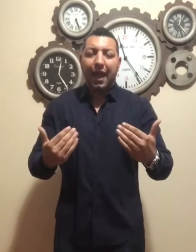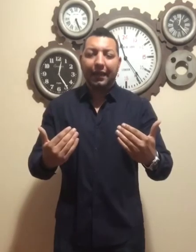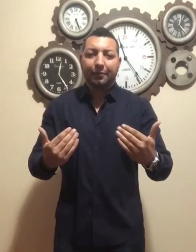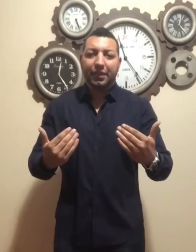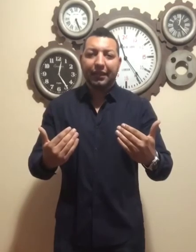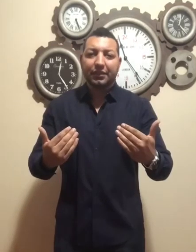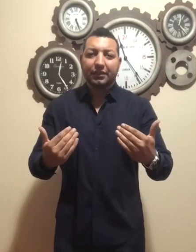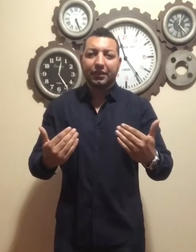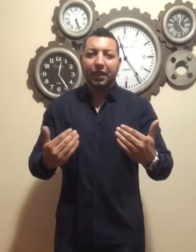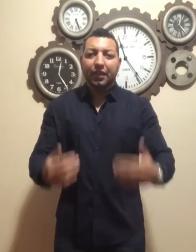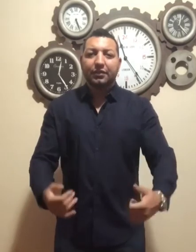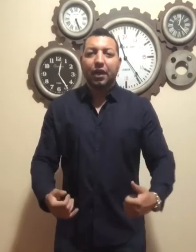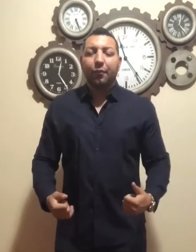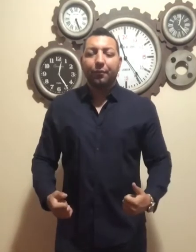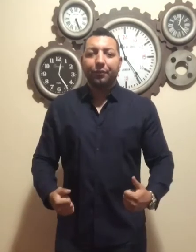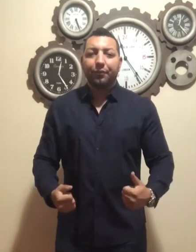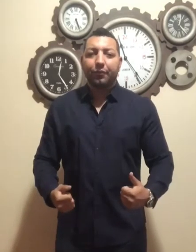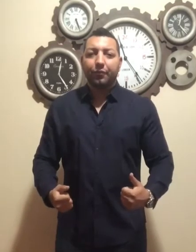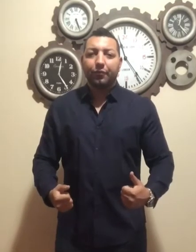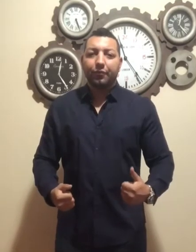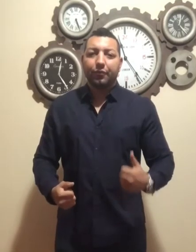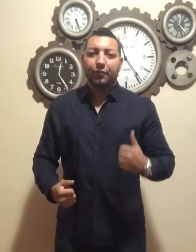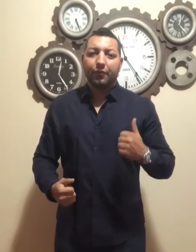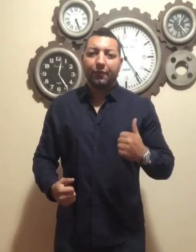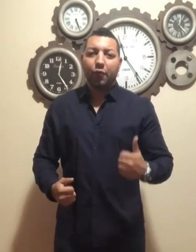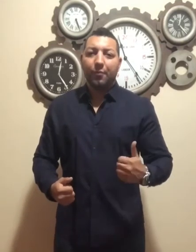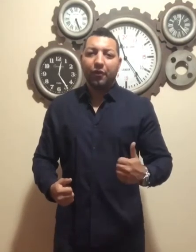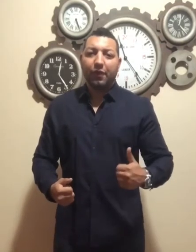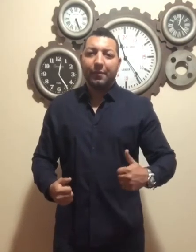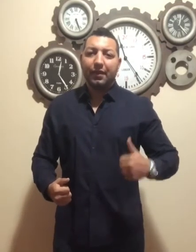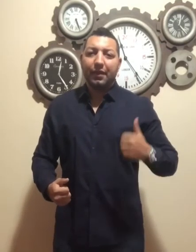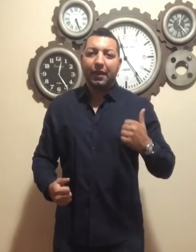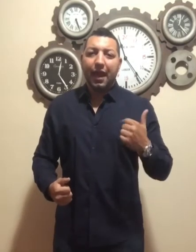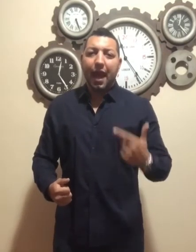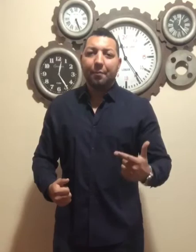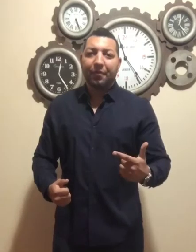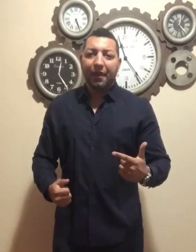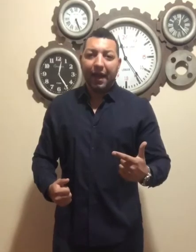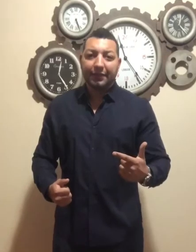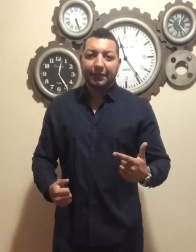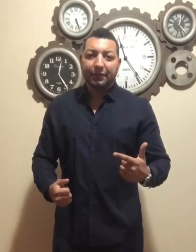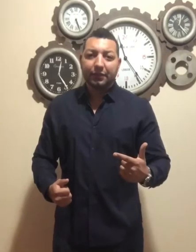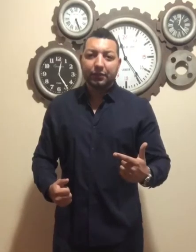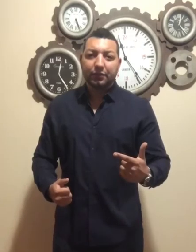any objections. So, form an agreement, empathize,